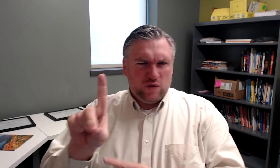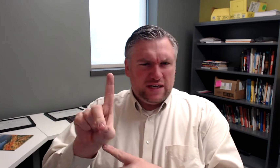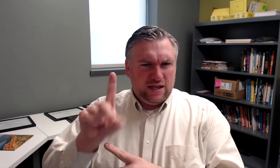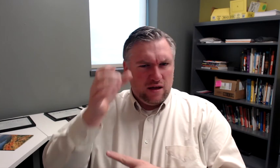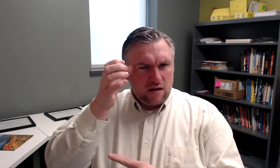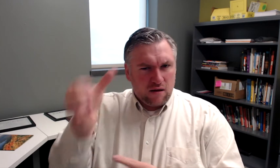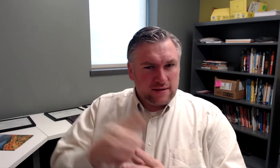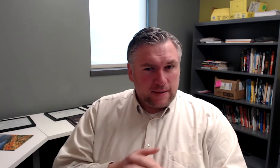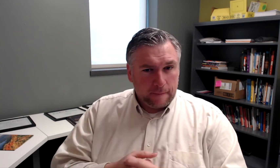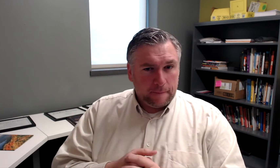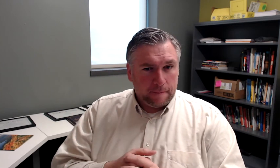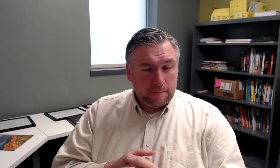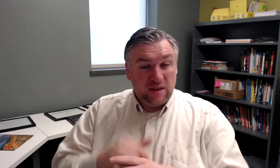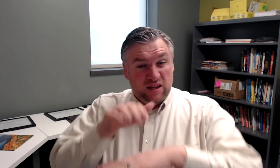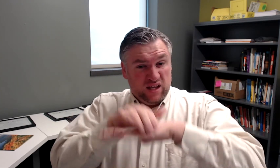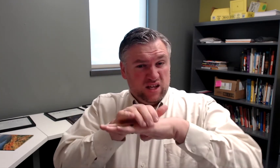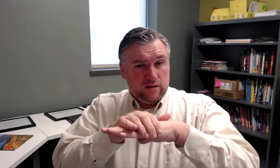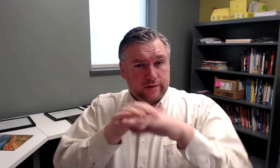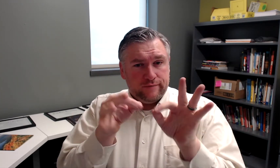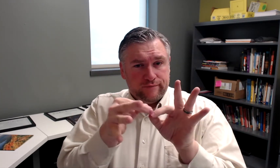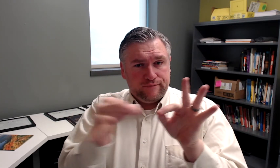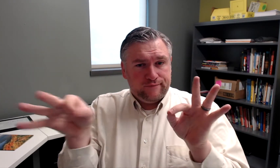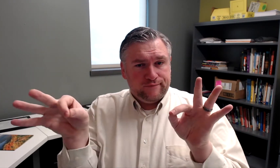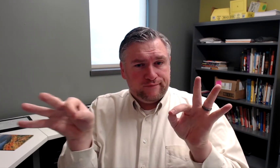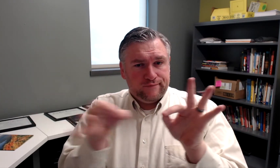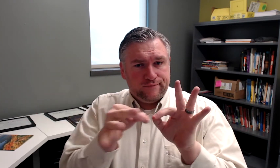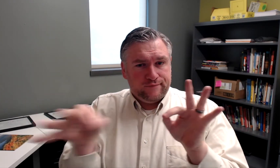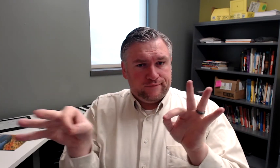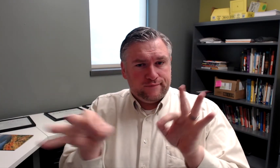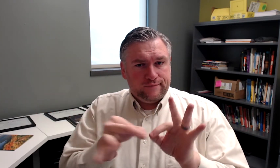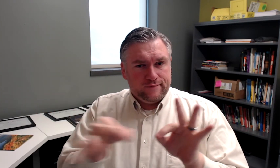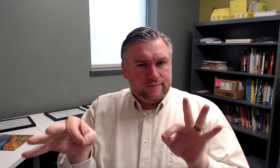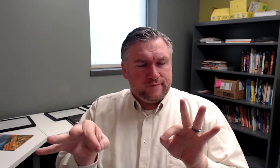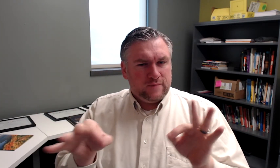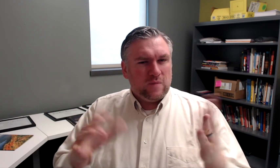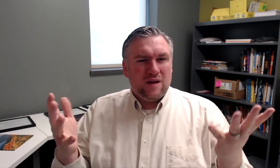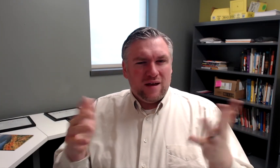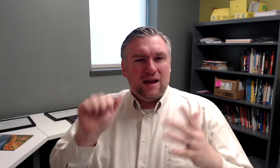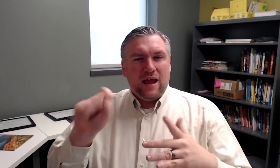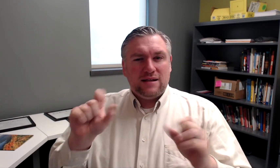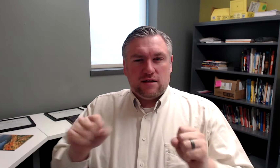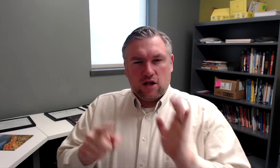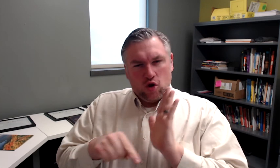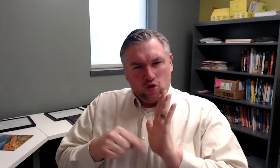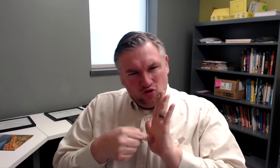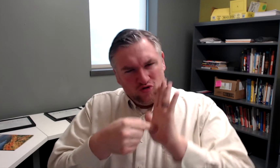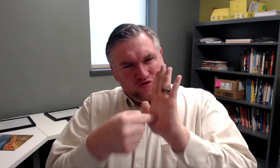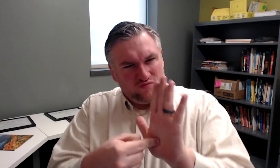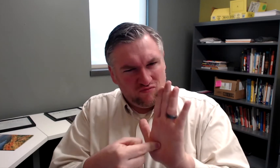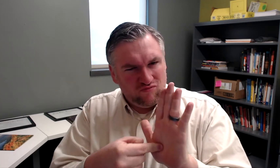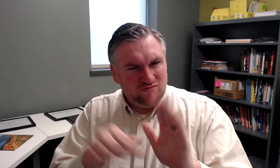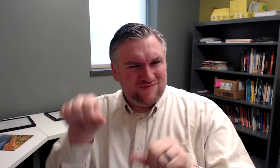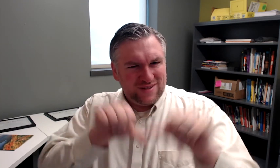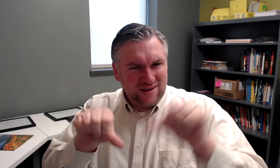Science is so visual. There's so many 3D concepts. English is such a linear 2D